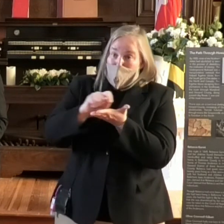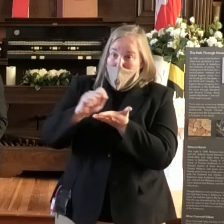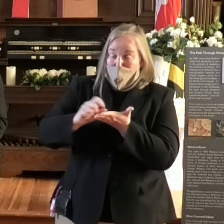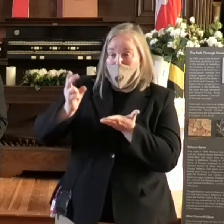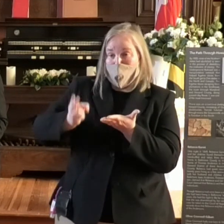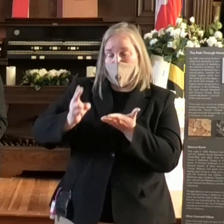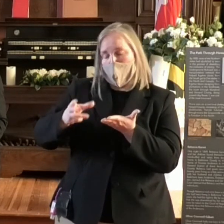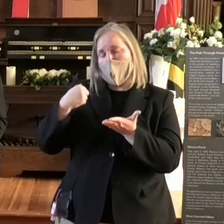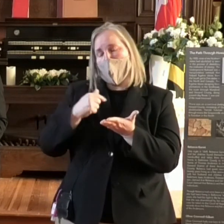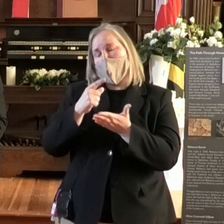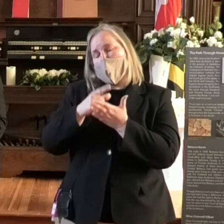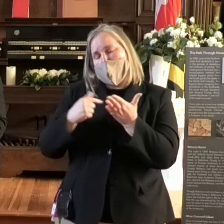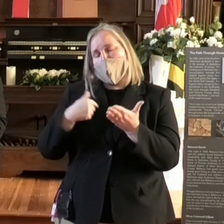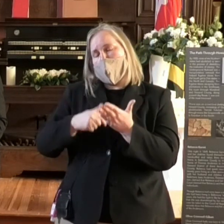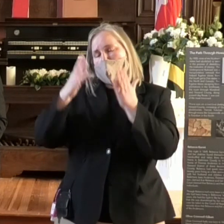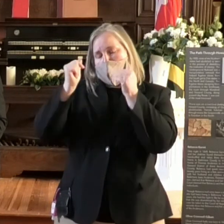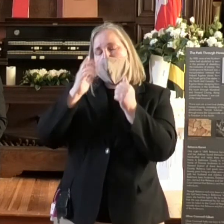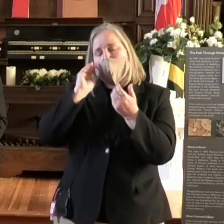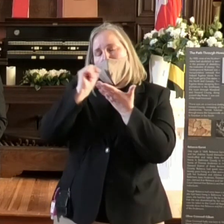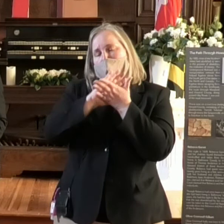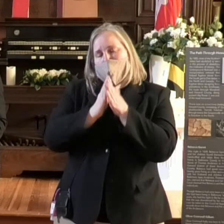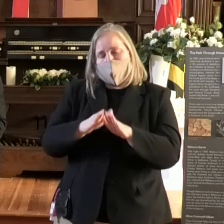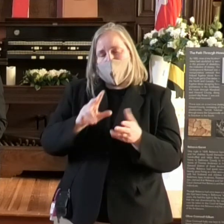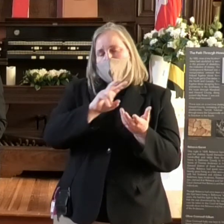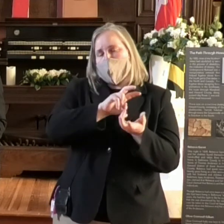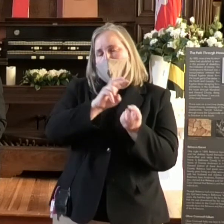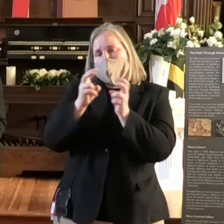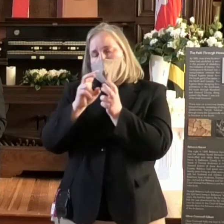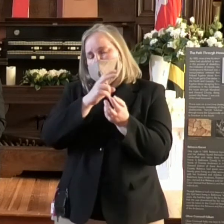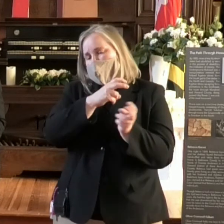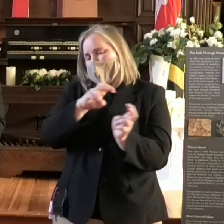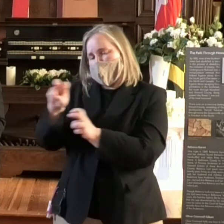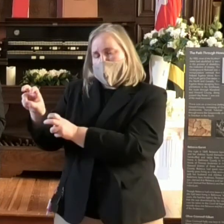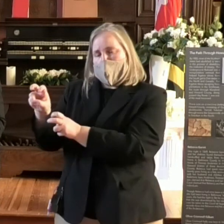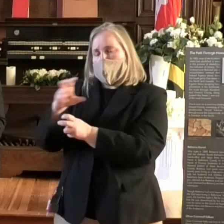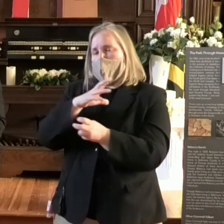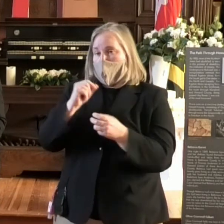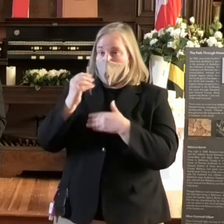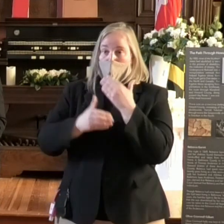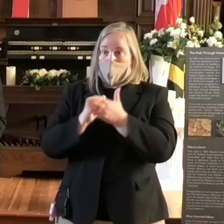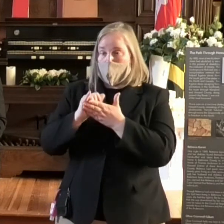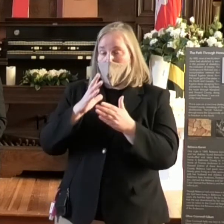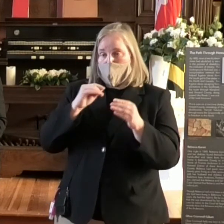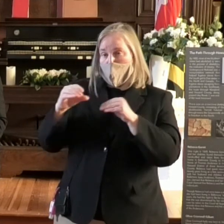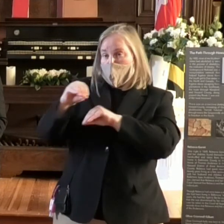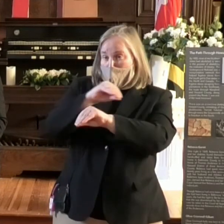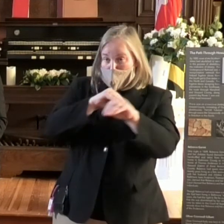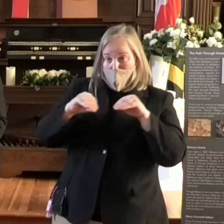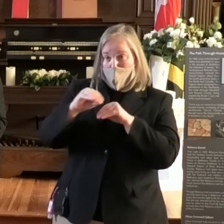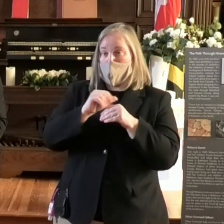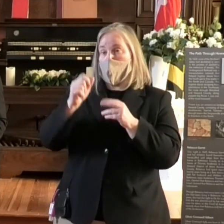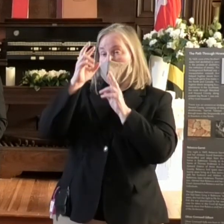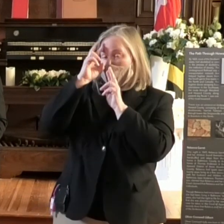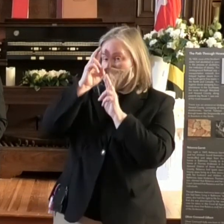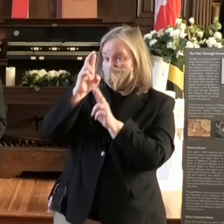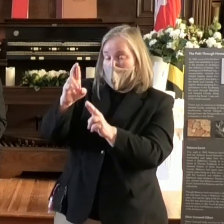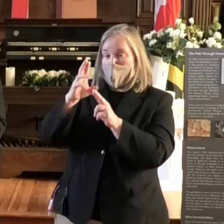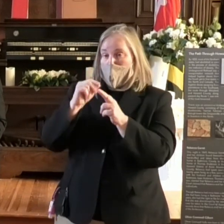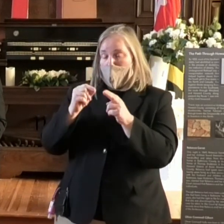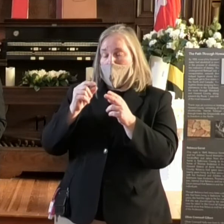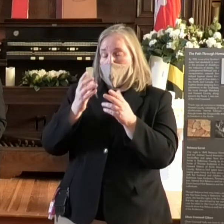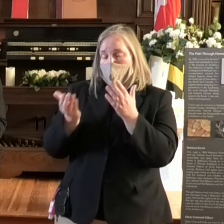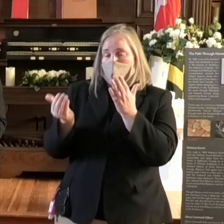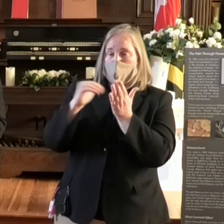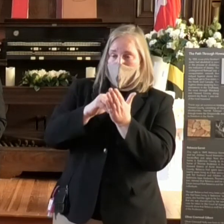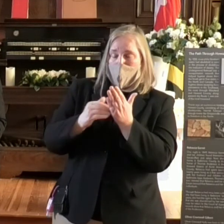what we hope will be a peaceful transformation and process that will rearrange, respect, and recompose the way